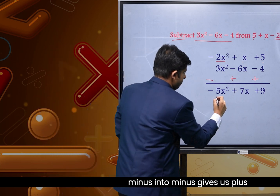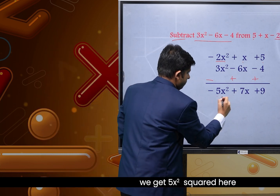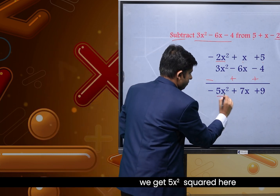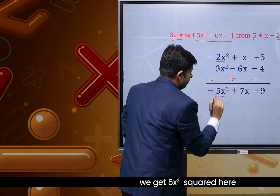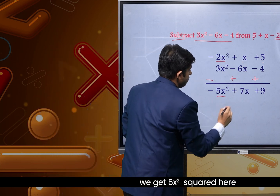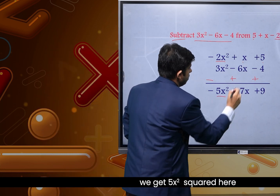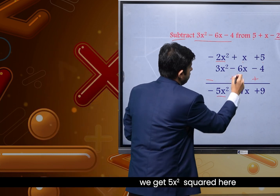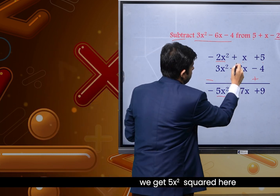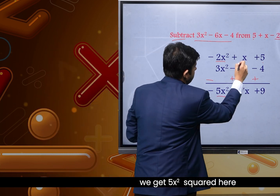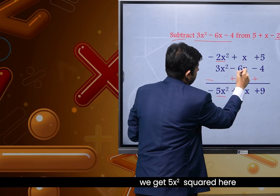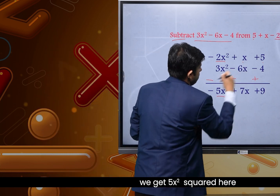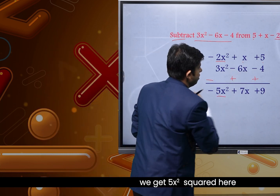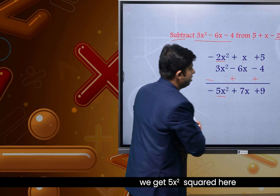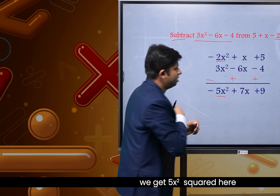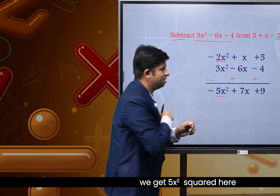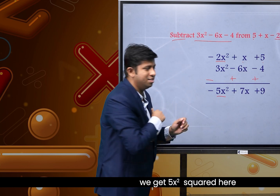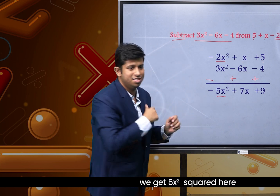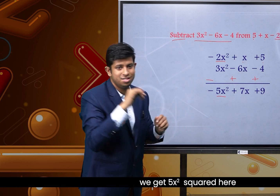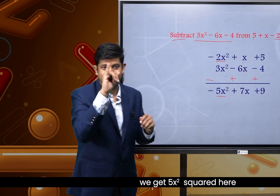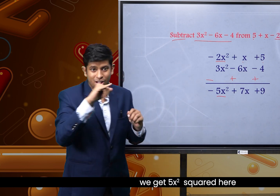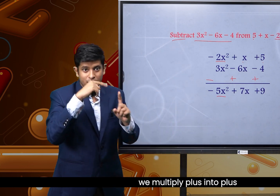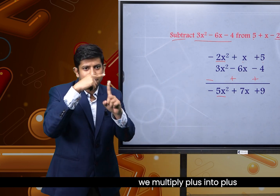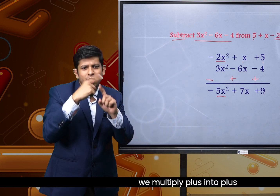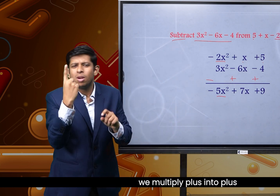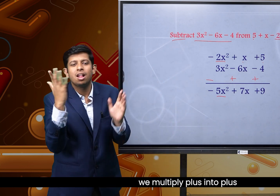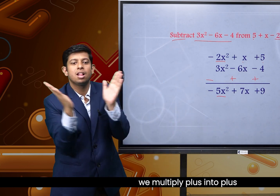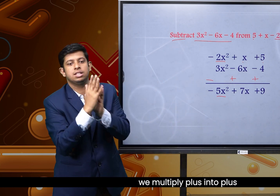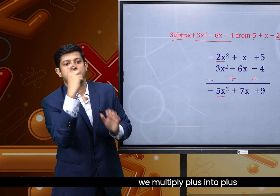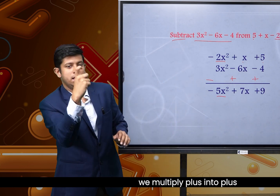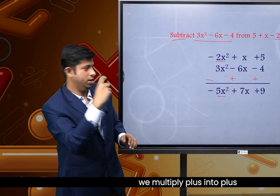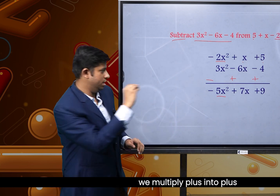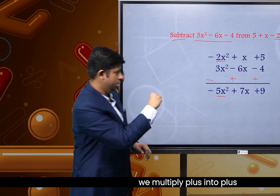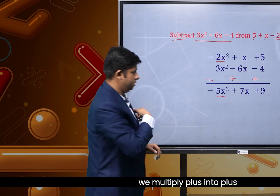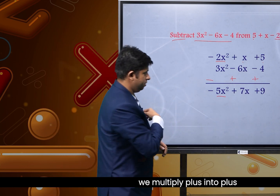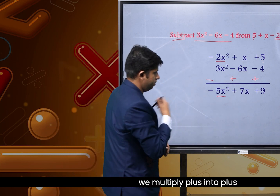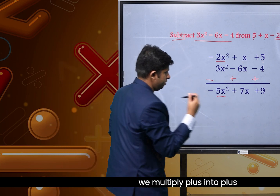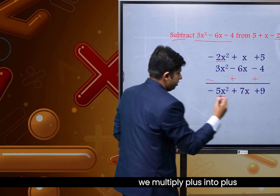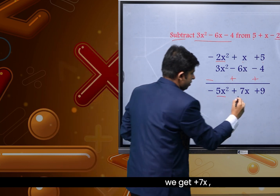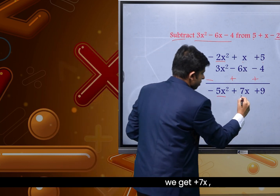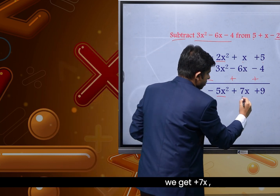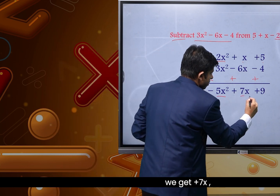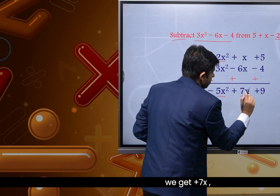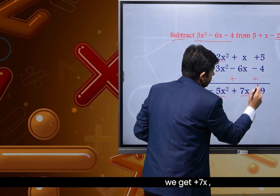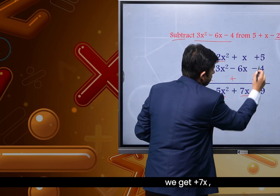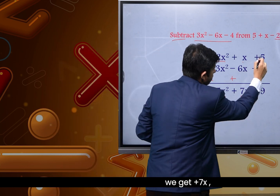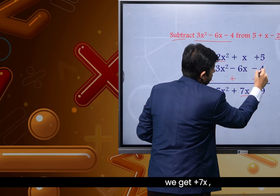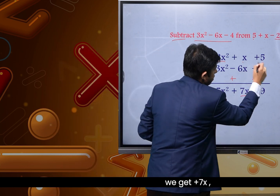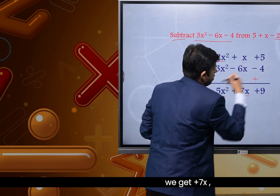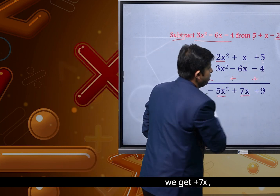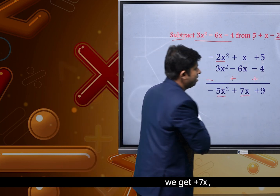We get minus 5x square. Here we multiply plus into plus. We get 7x.